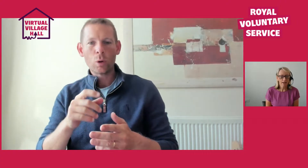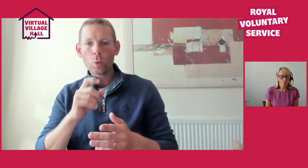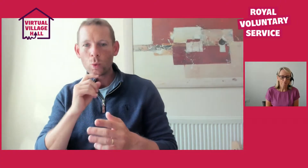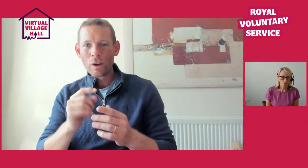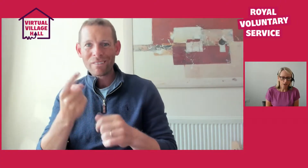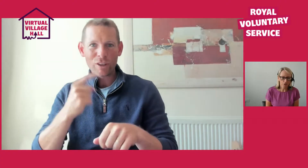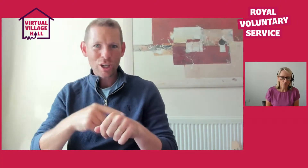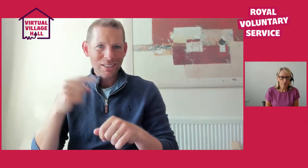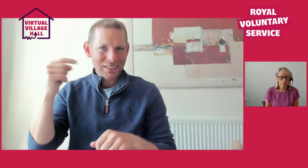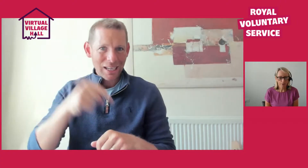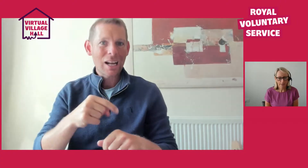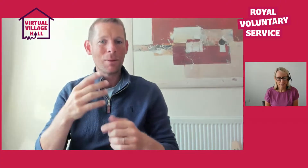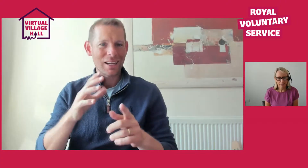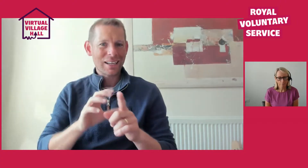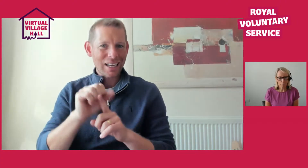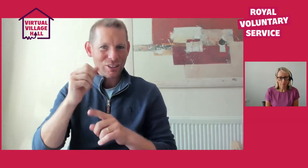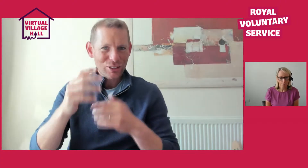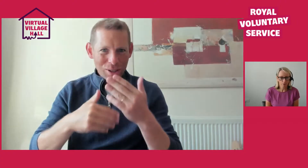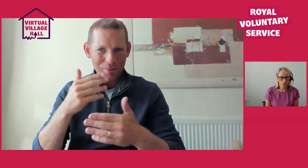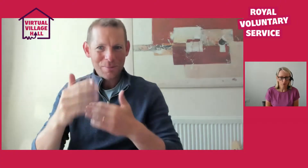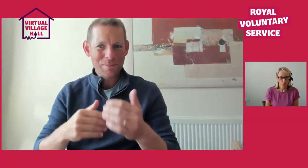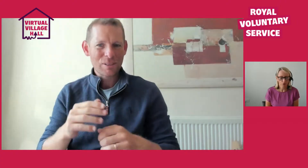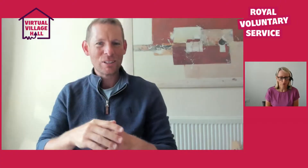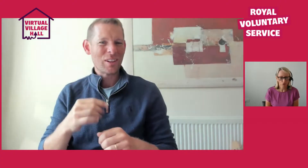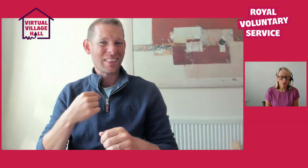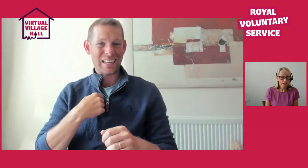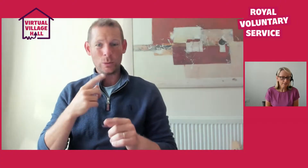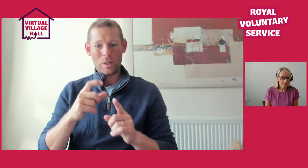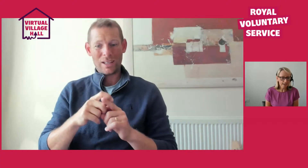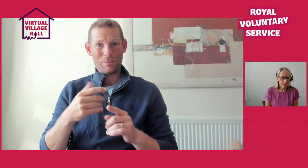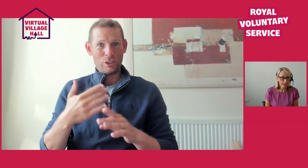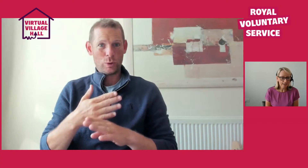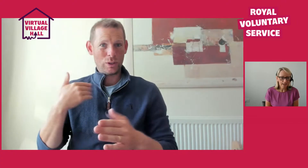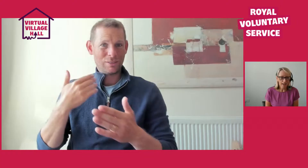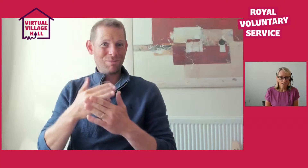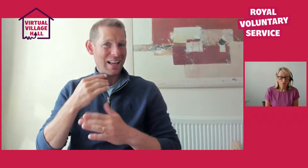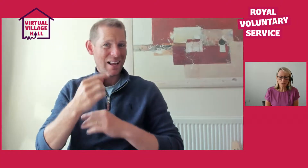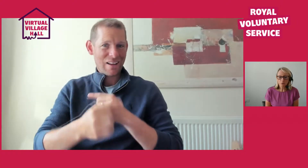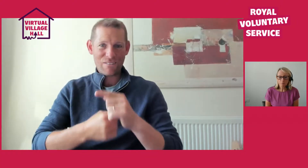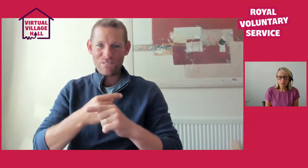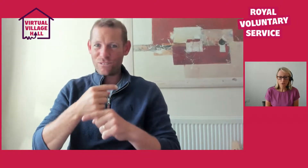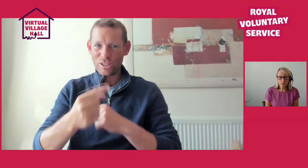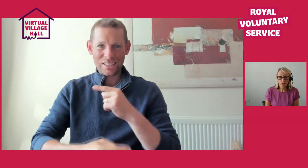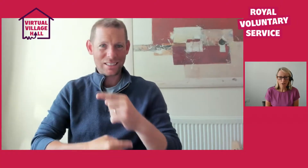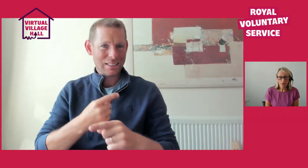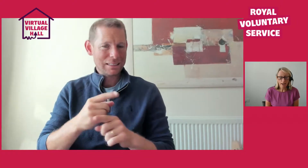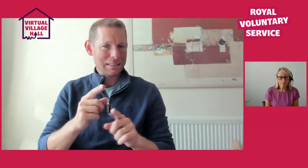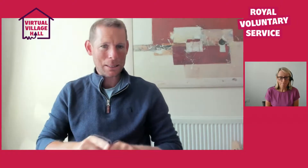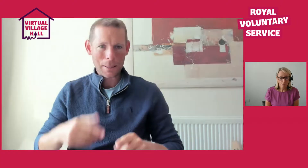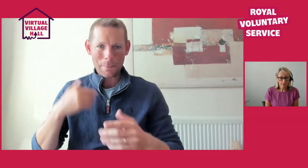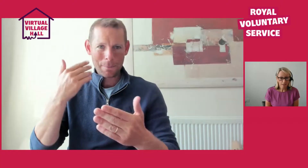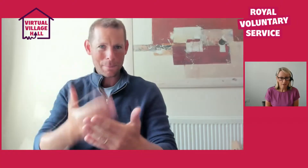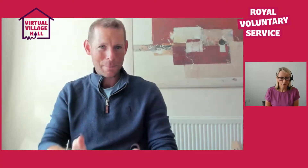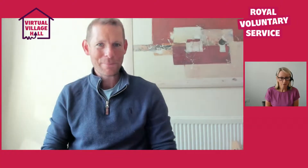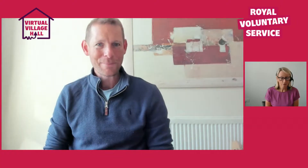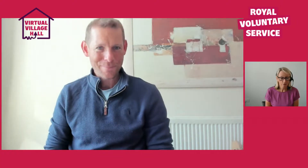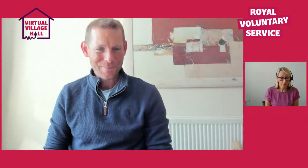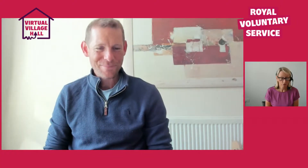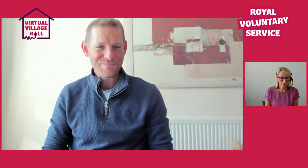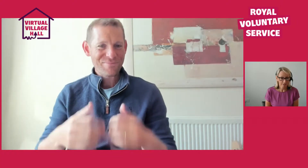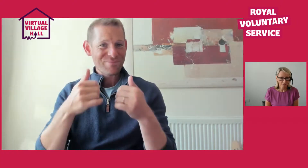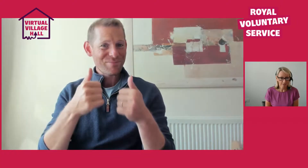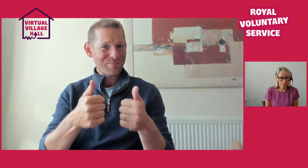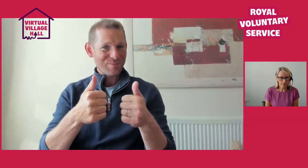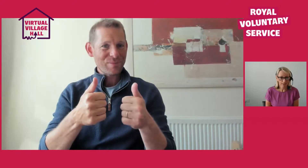do a kind of a refresher and a repeat for people who are joining us again. So that's what I've been doing now every